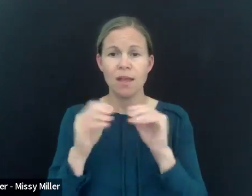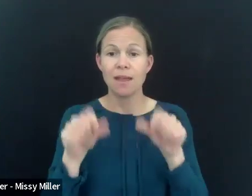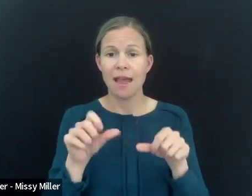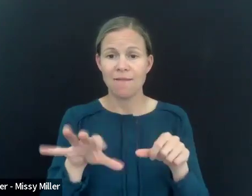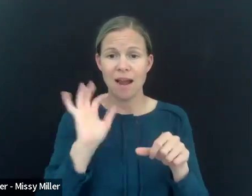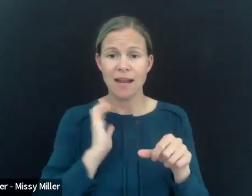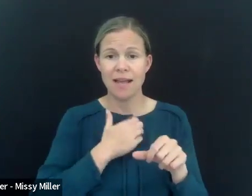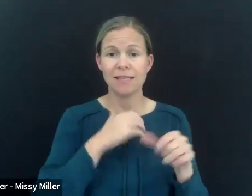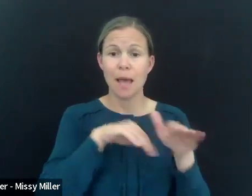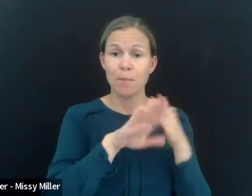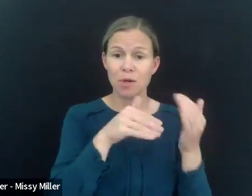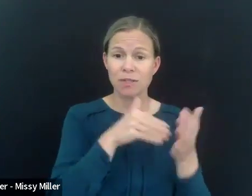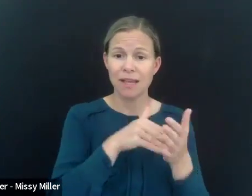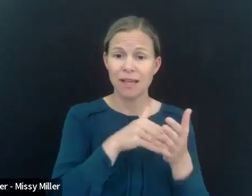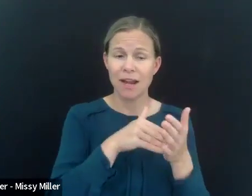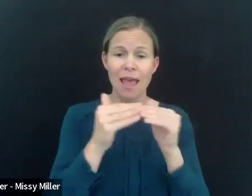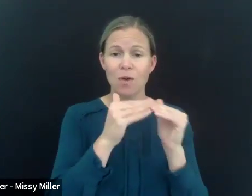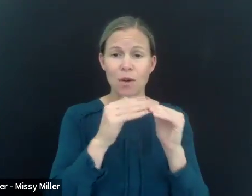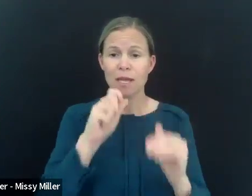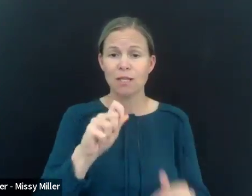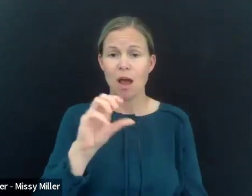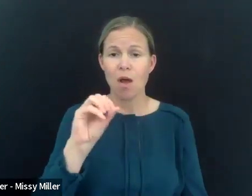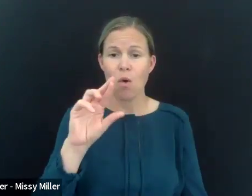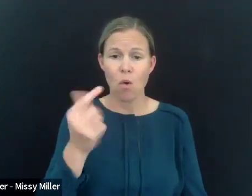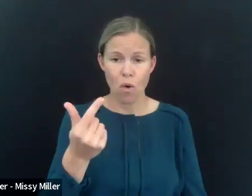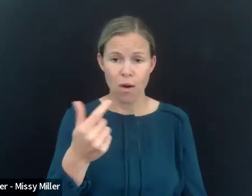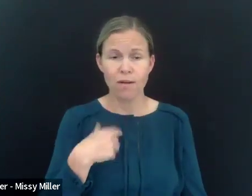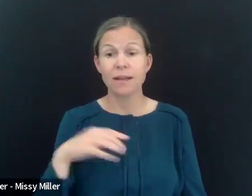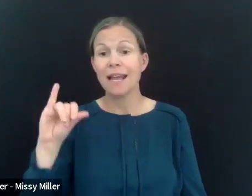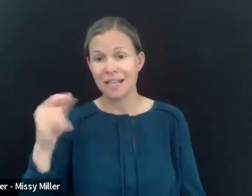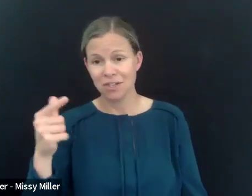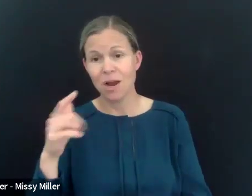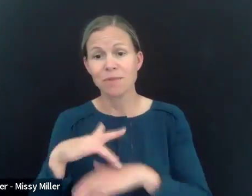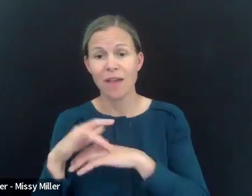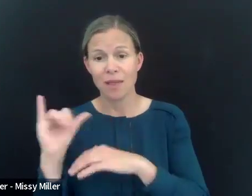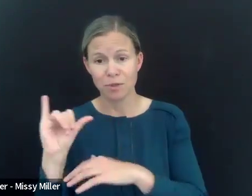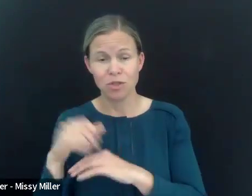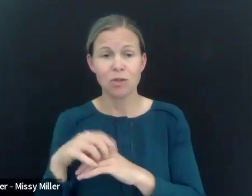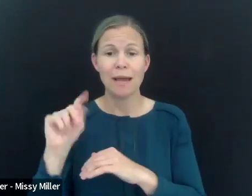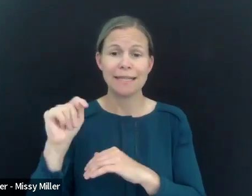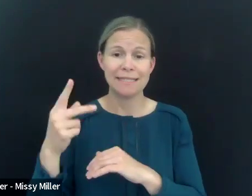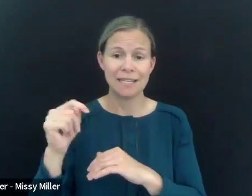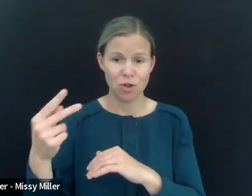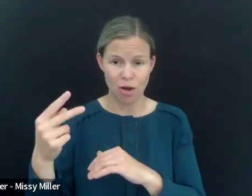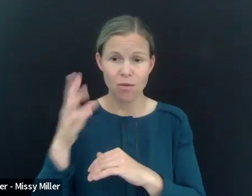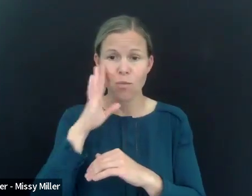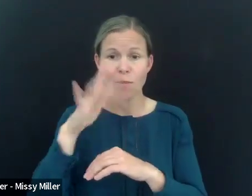birthcenterequity.org. You can also find us on Instagram and our new TikTok at Birth Center Equity